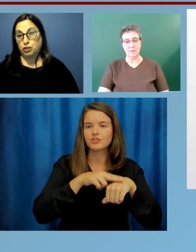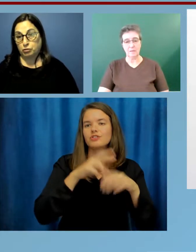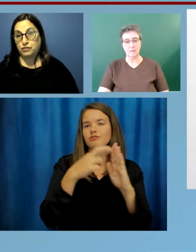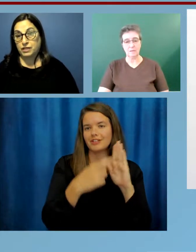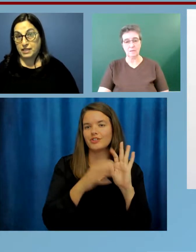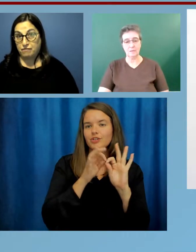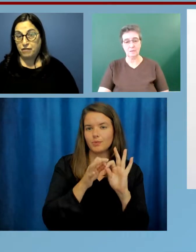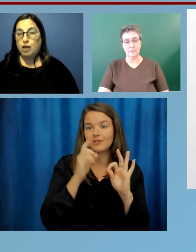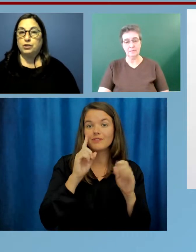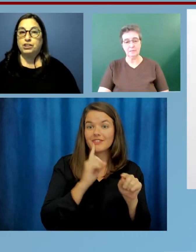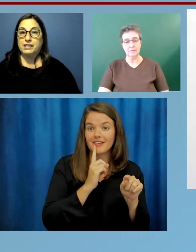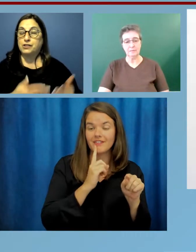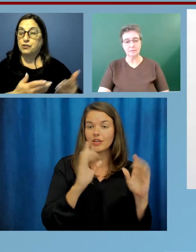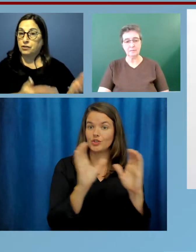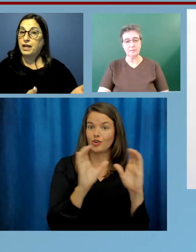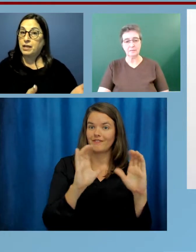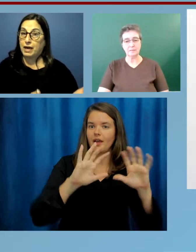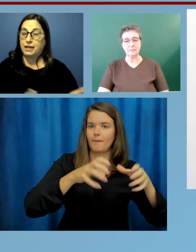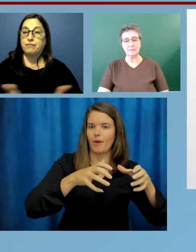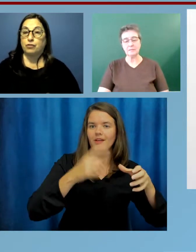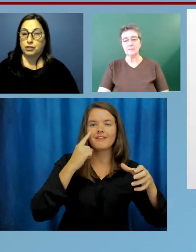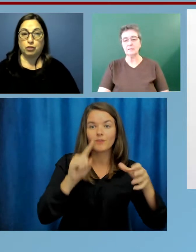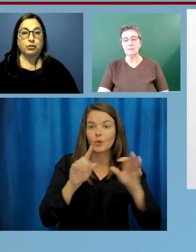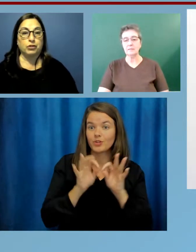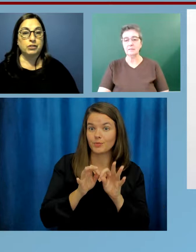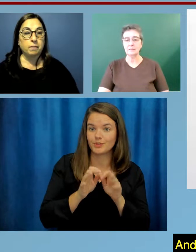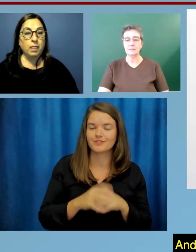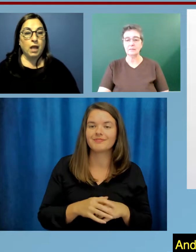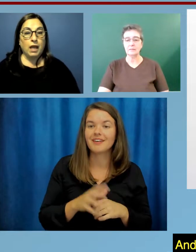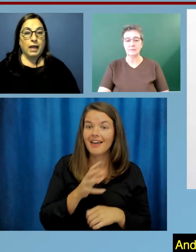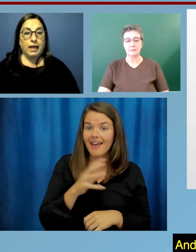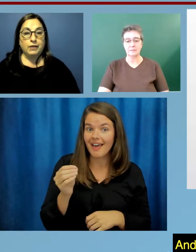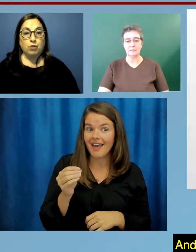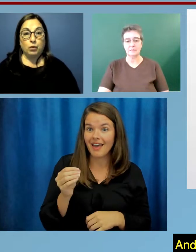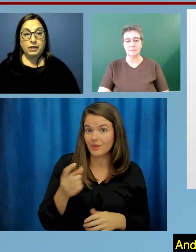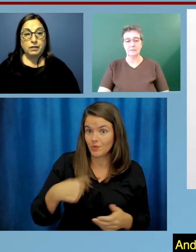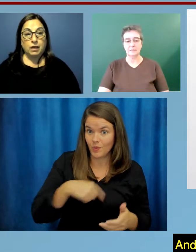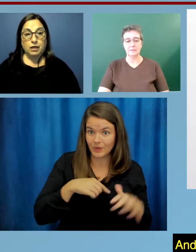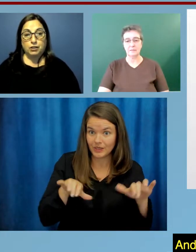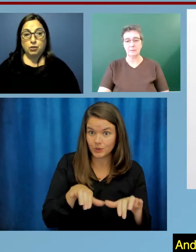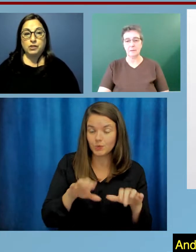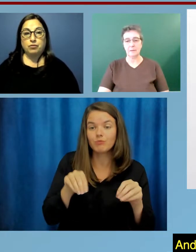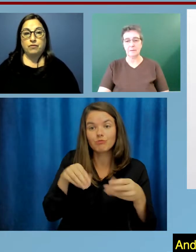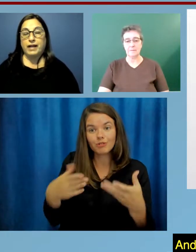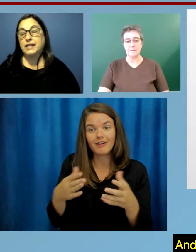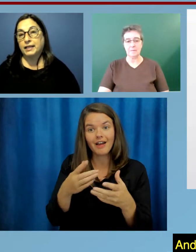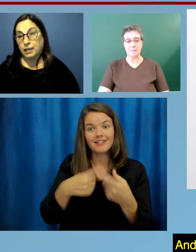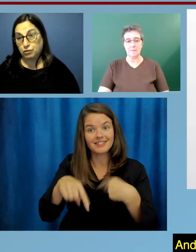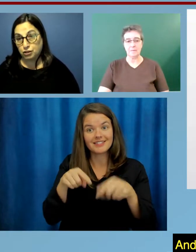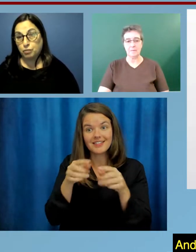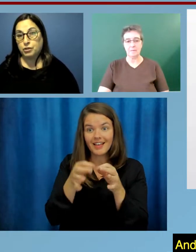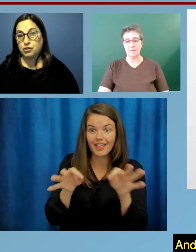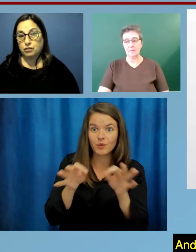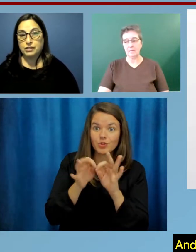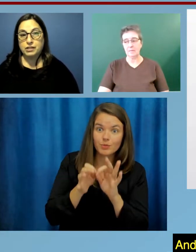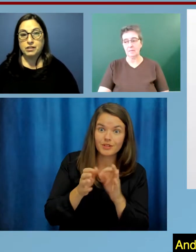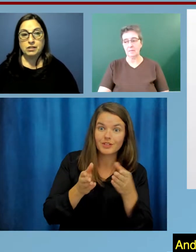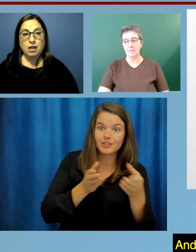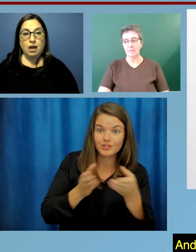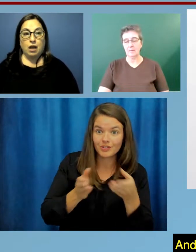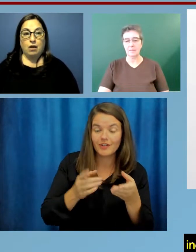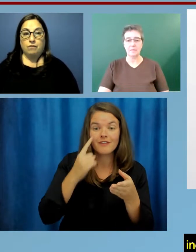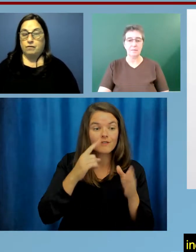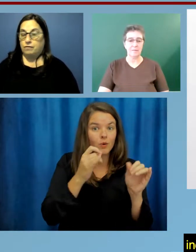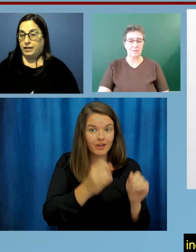Registry of Interpreters for the Deaf, which is a certifying body for interpreters. And what we do is provide sign language interpreting